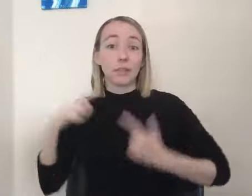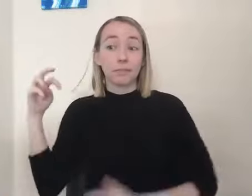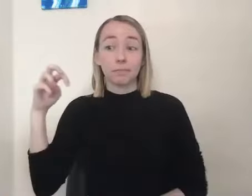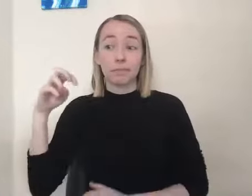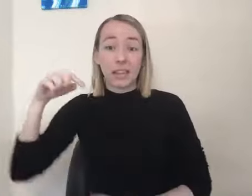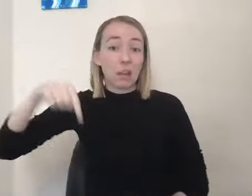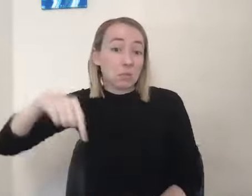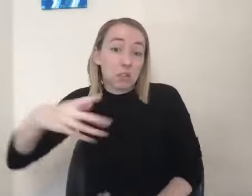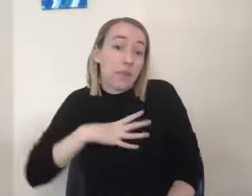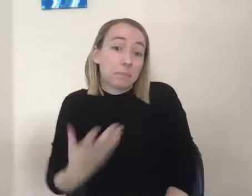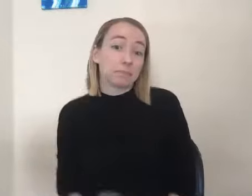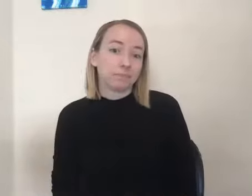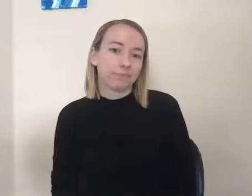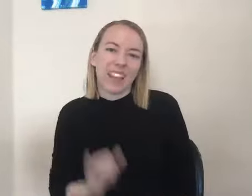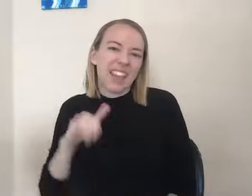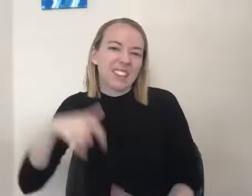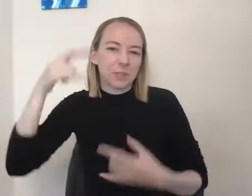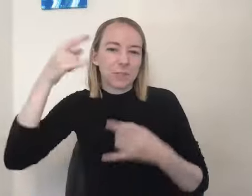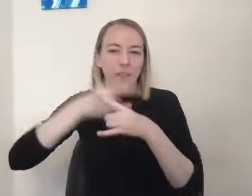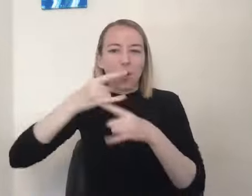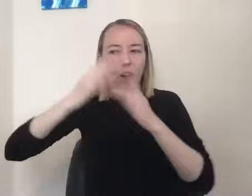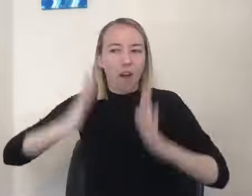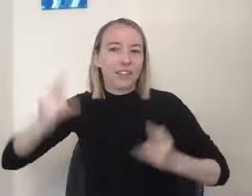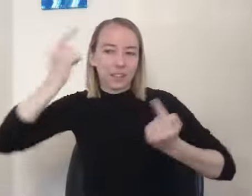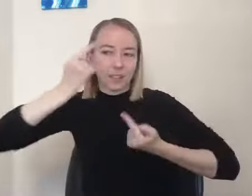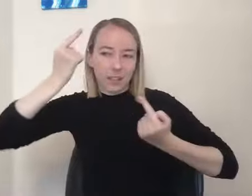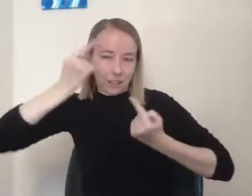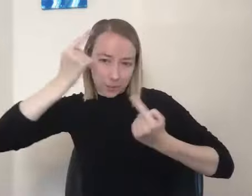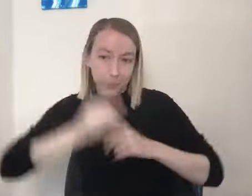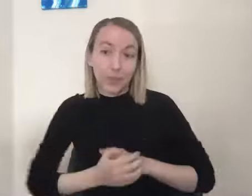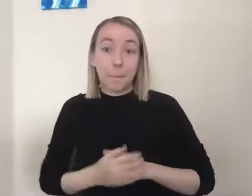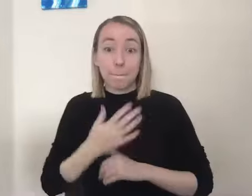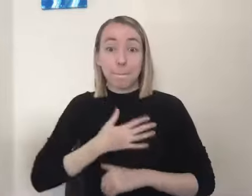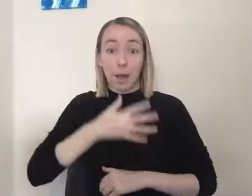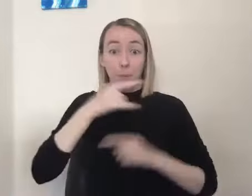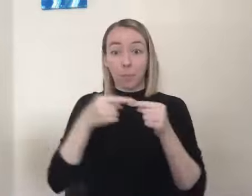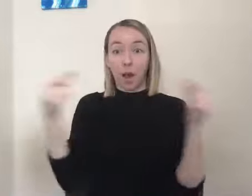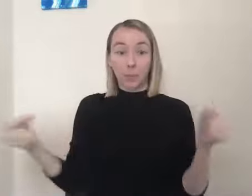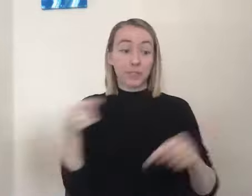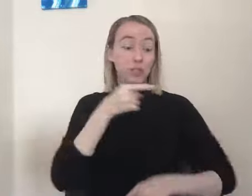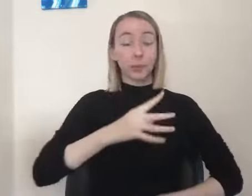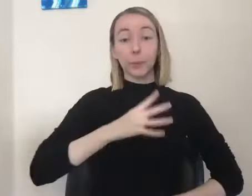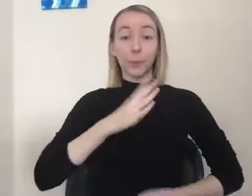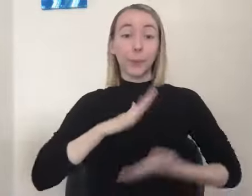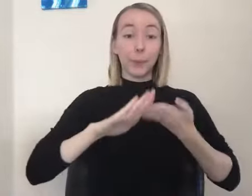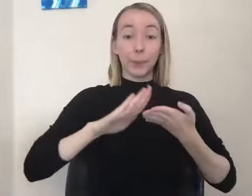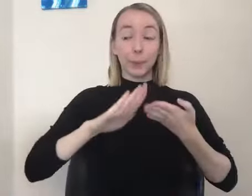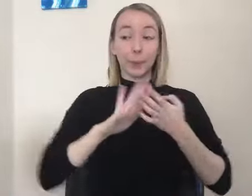the fire out, which was in the upstairs building, he just decided to live downstairs. He never done anything with the room, but